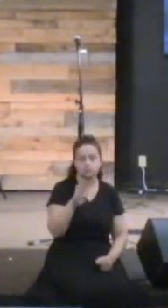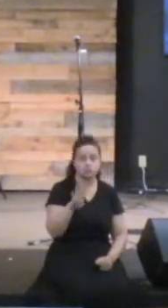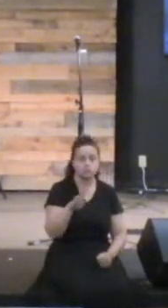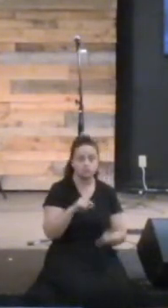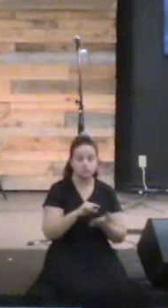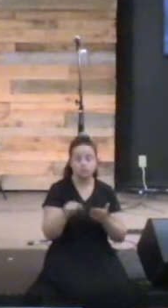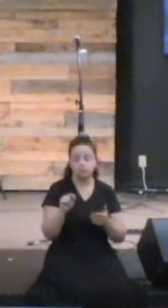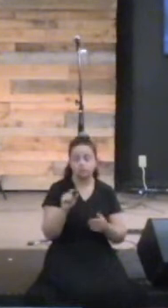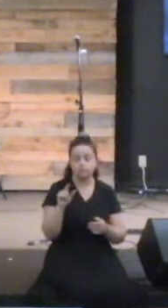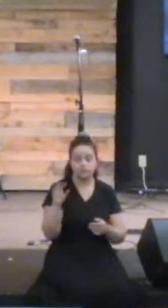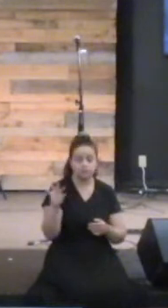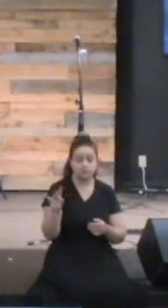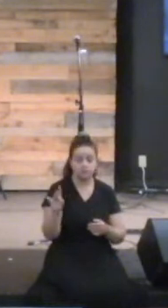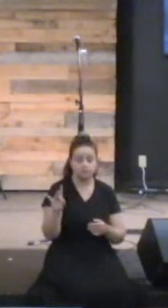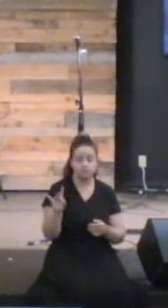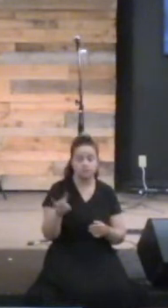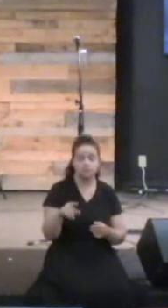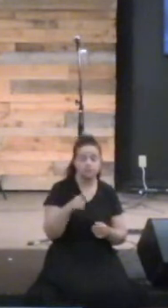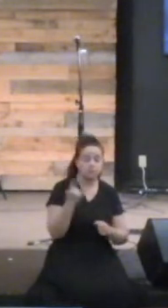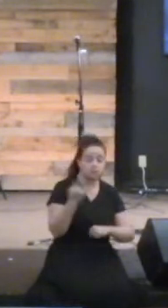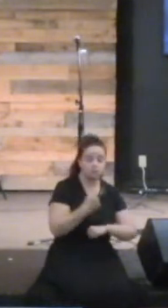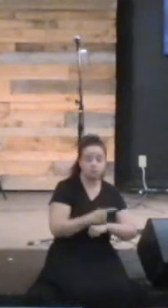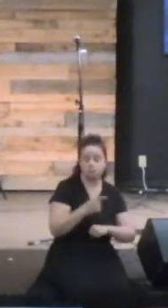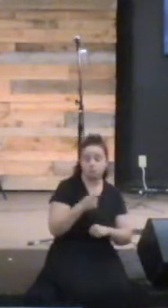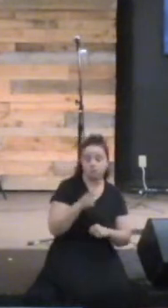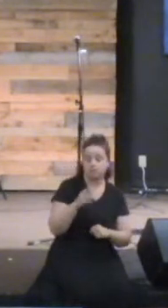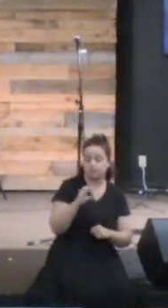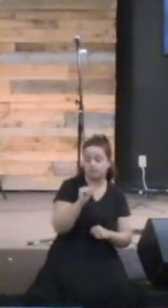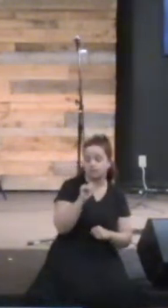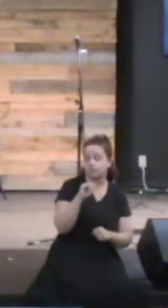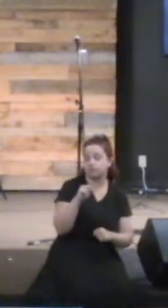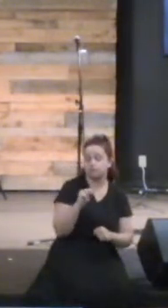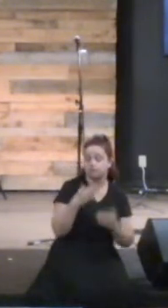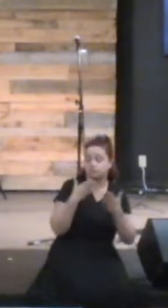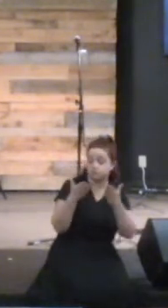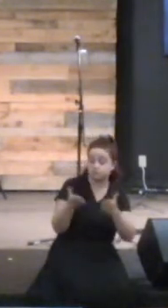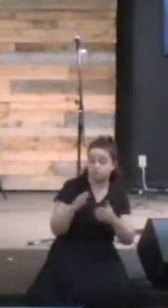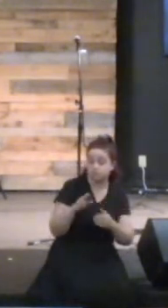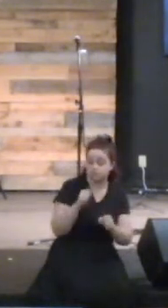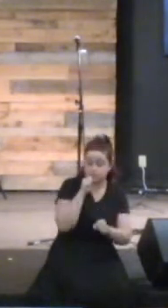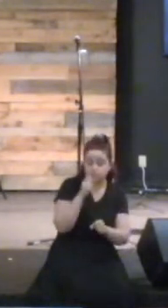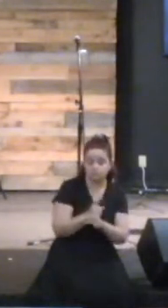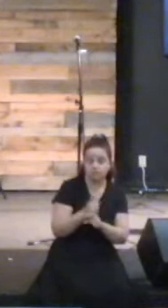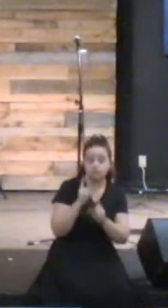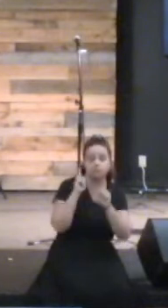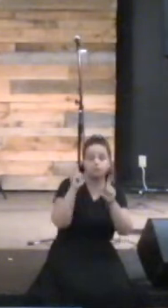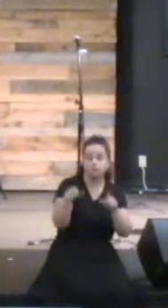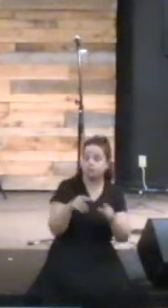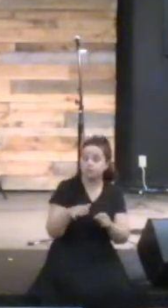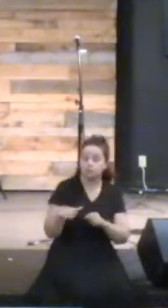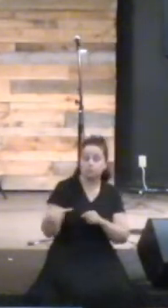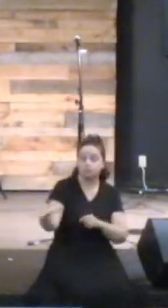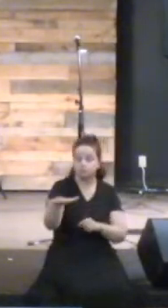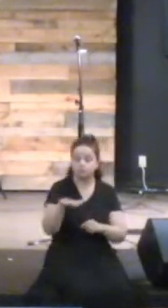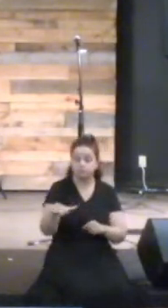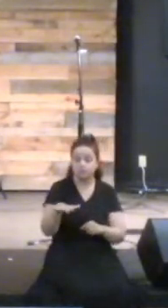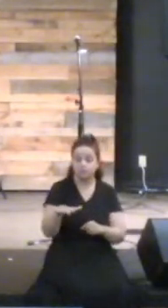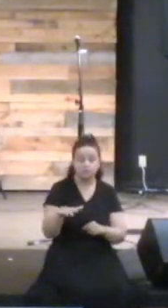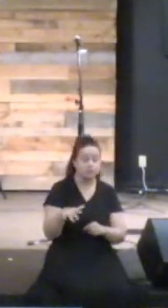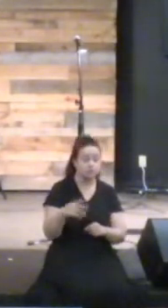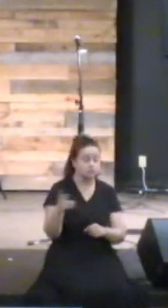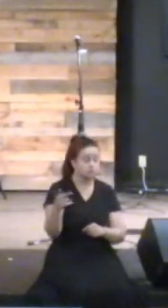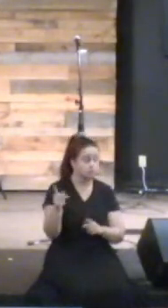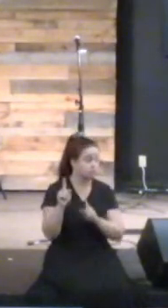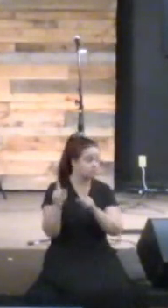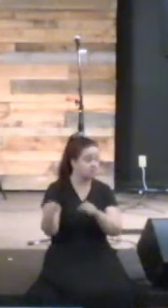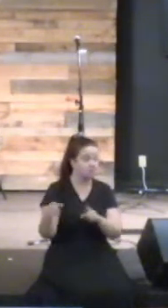says one day Cain suggested to his brother let's go out into the fields and while they're in the field Cain attacked his brother Abel and killed